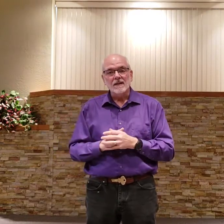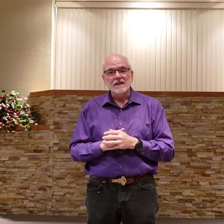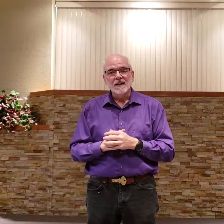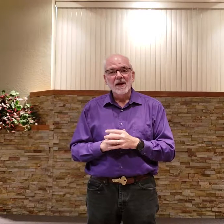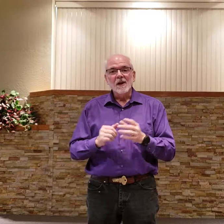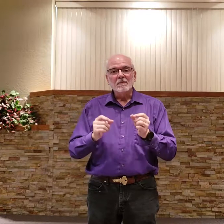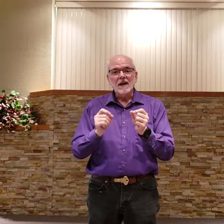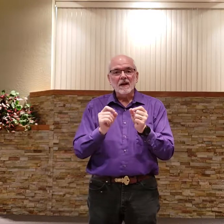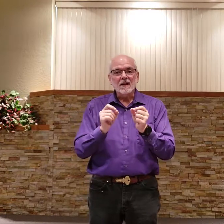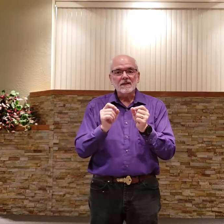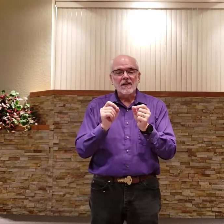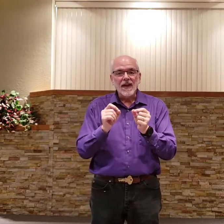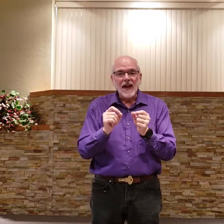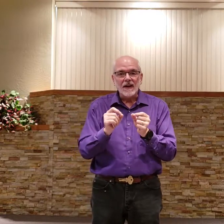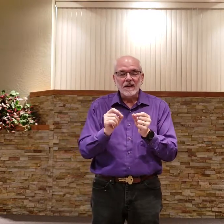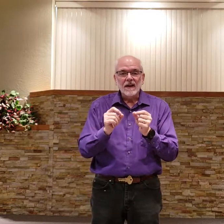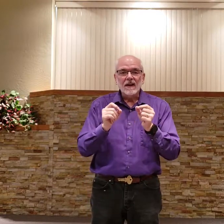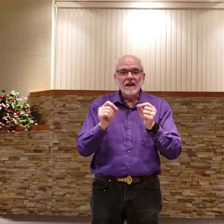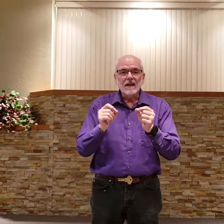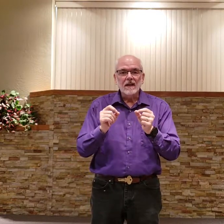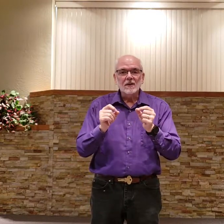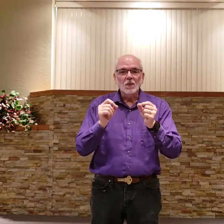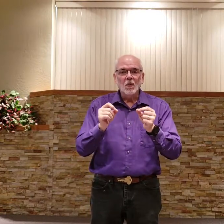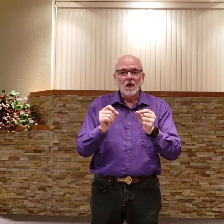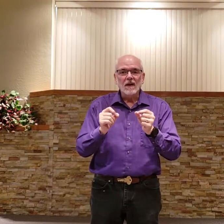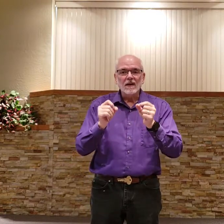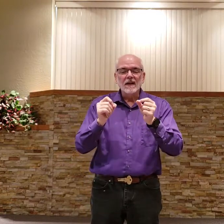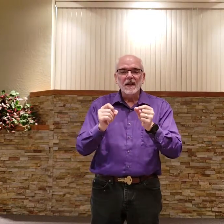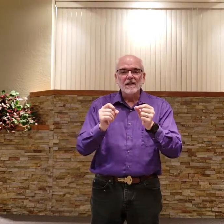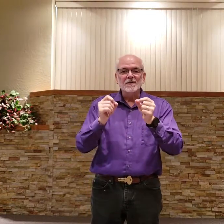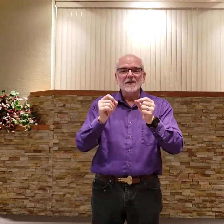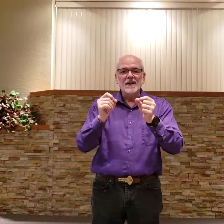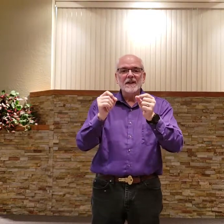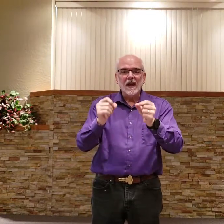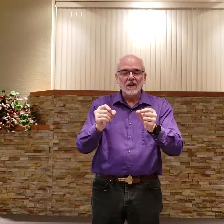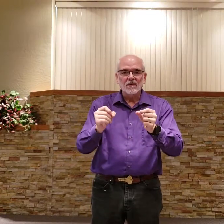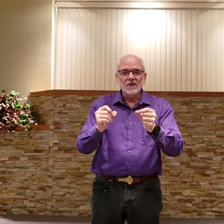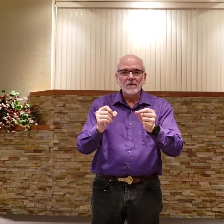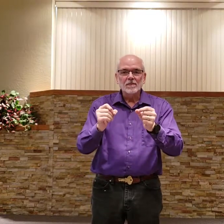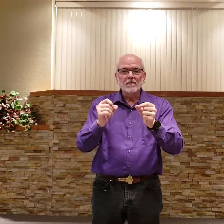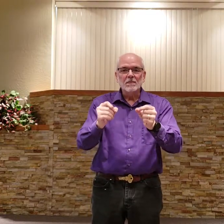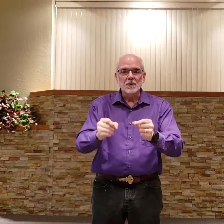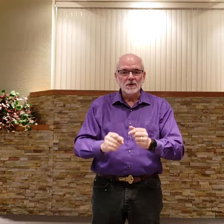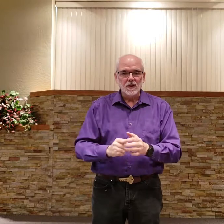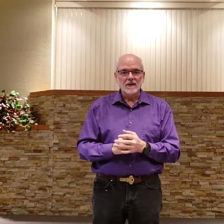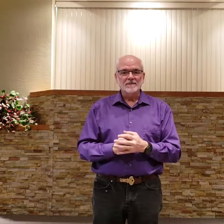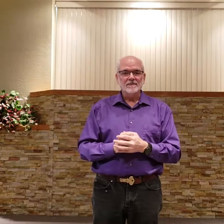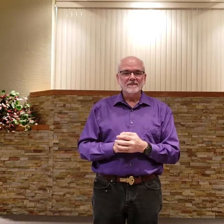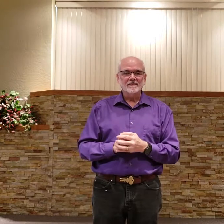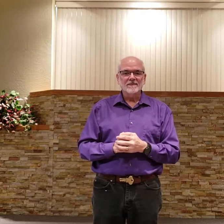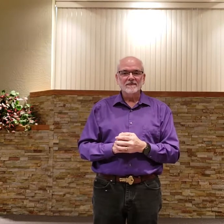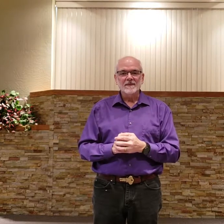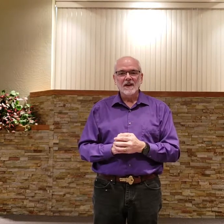dance, because that is what gives the deaf music. All